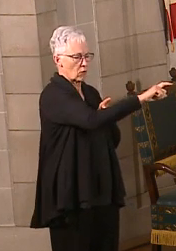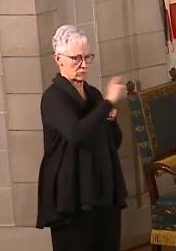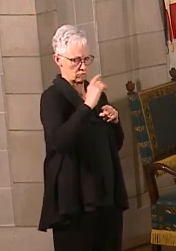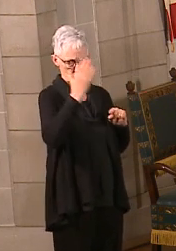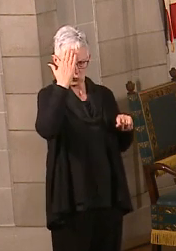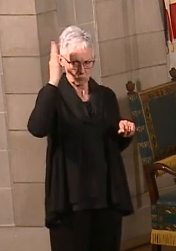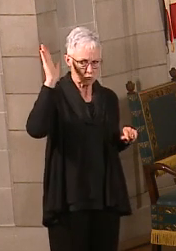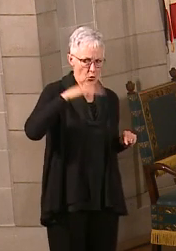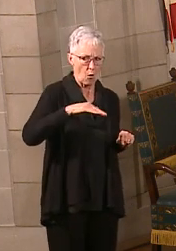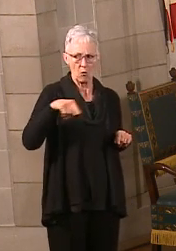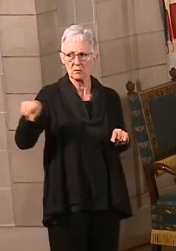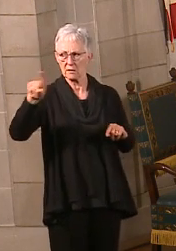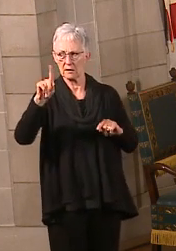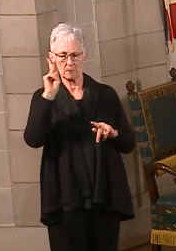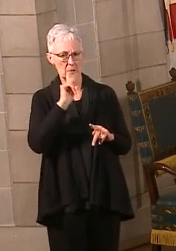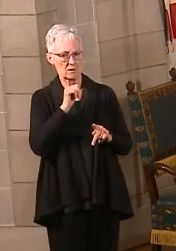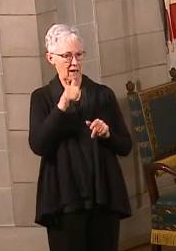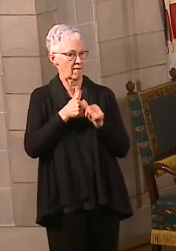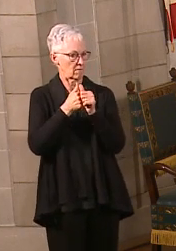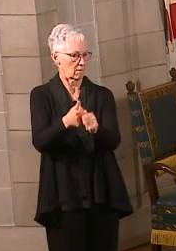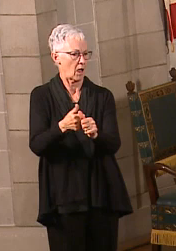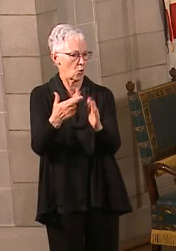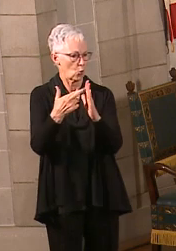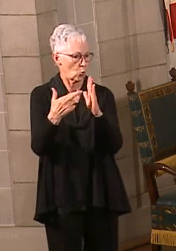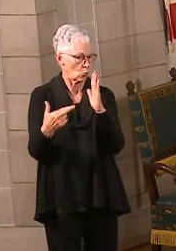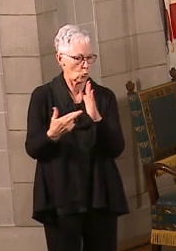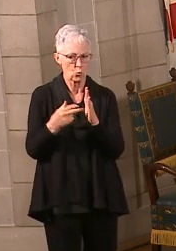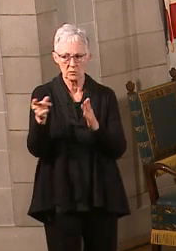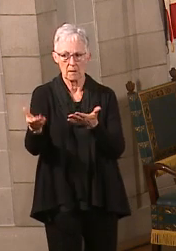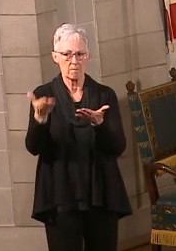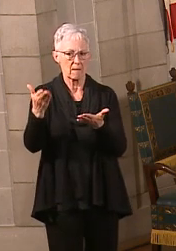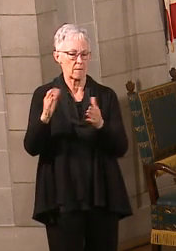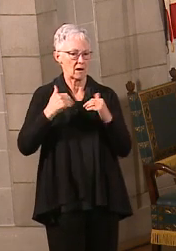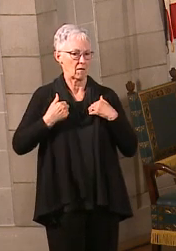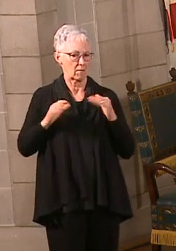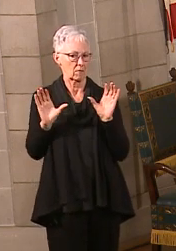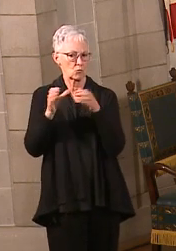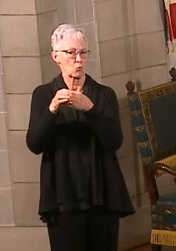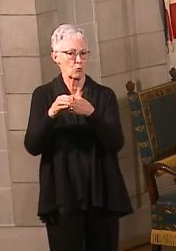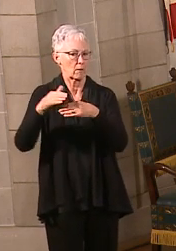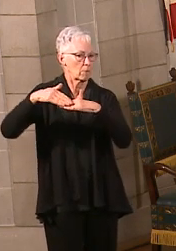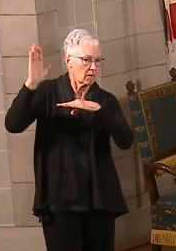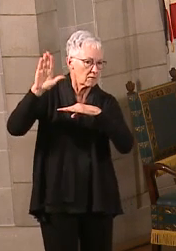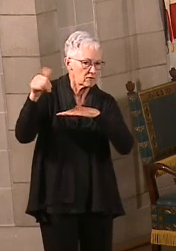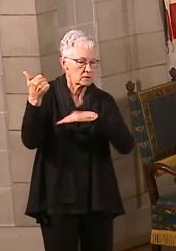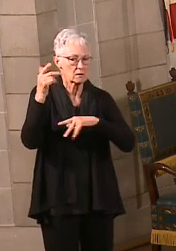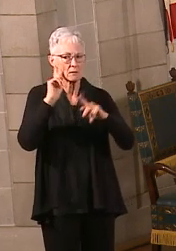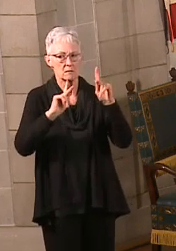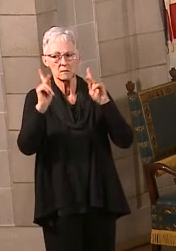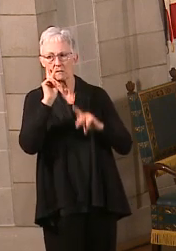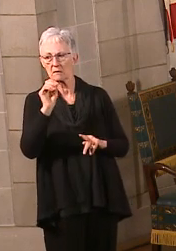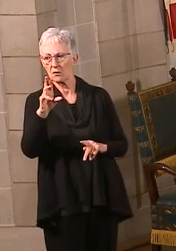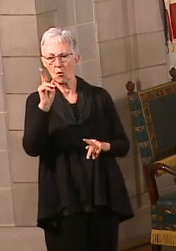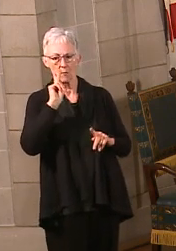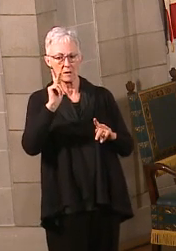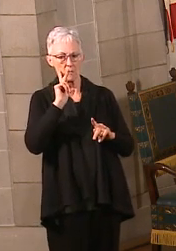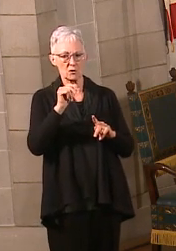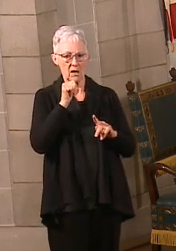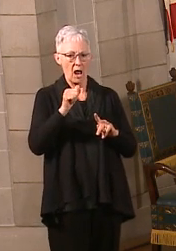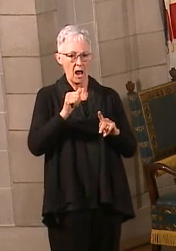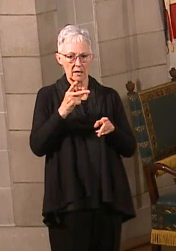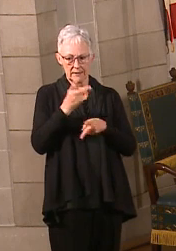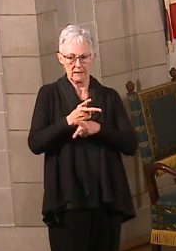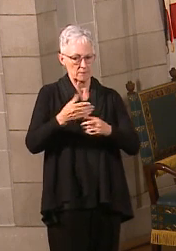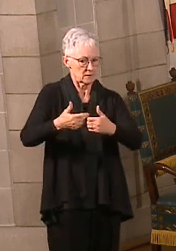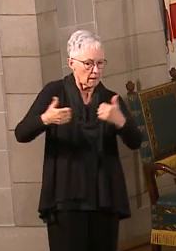our Uplink app that our health department has been able to investigate and provide education about as needed. But what these numbers really say to